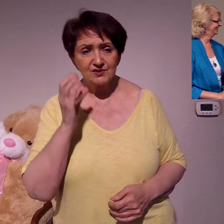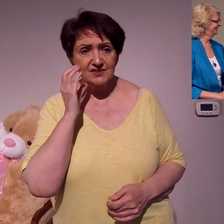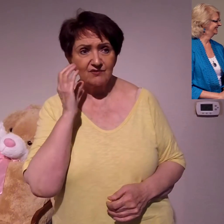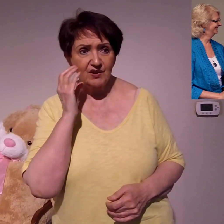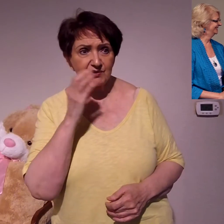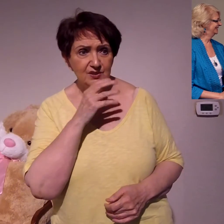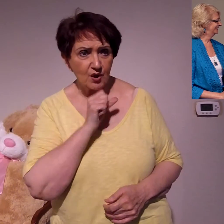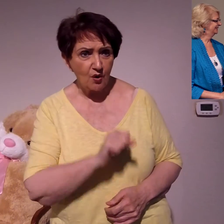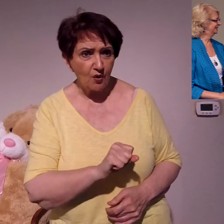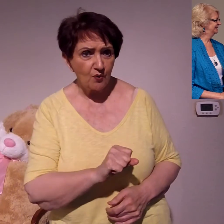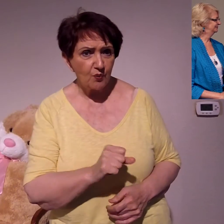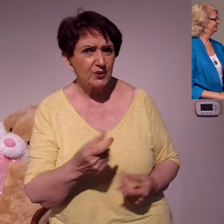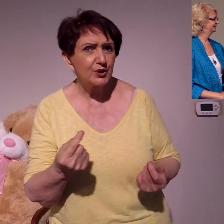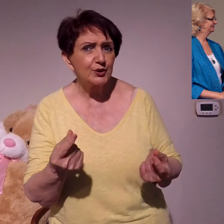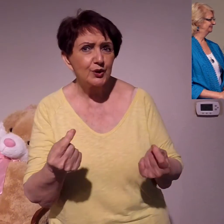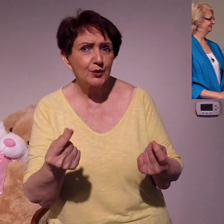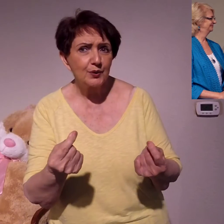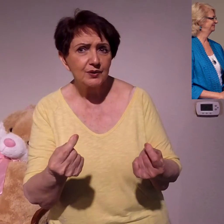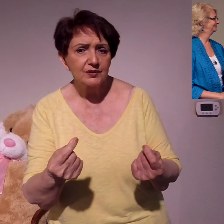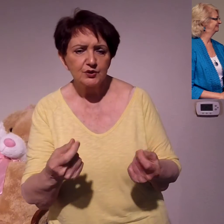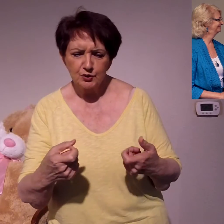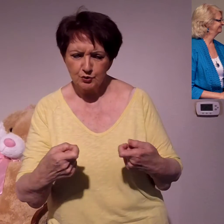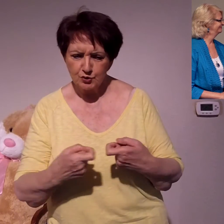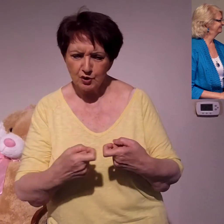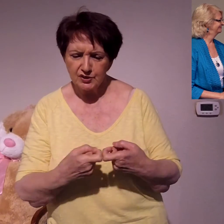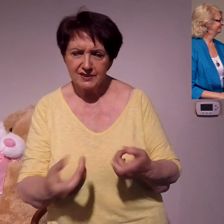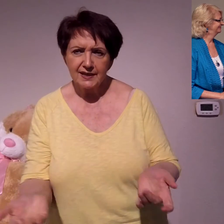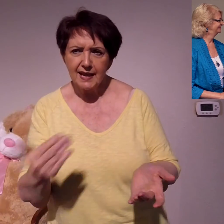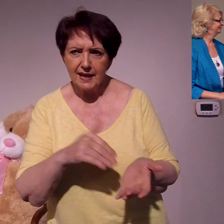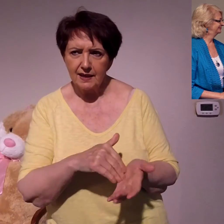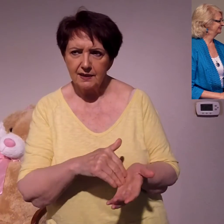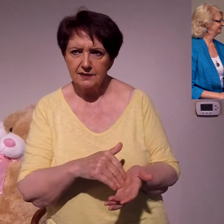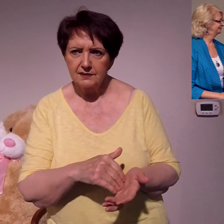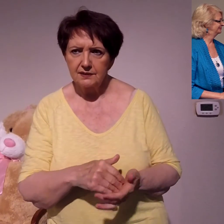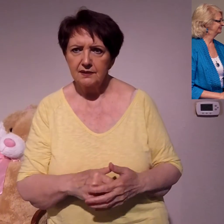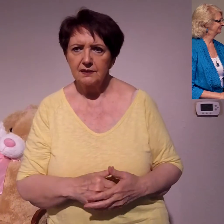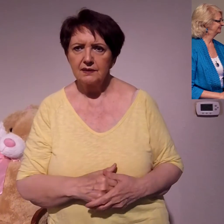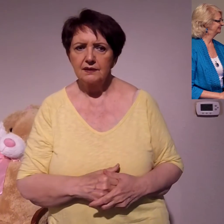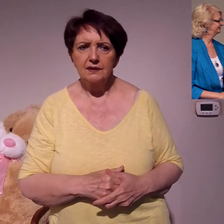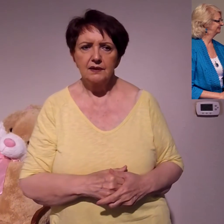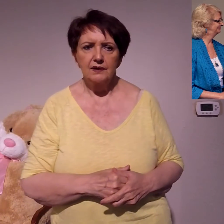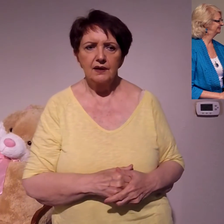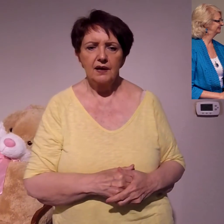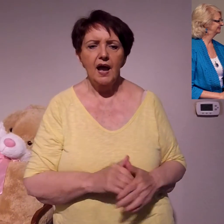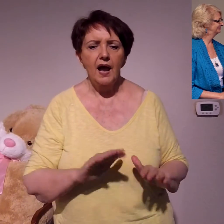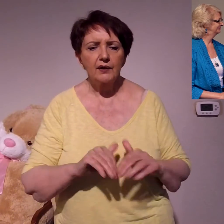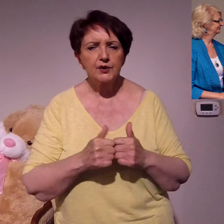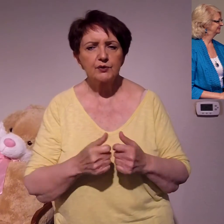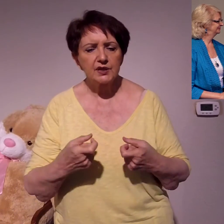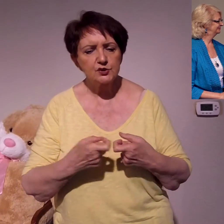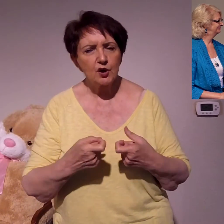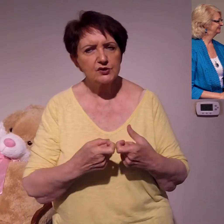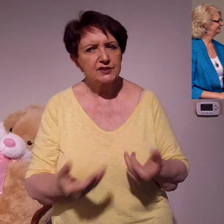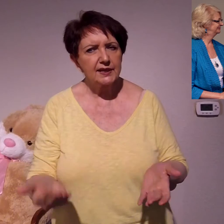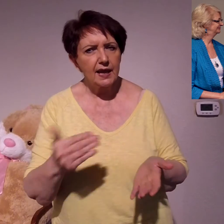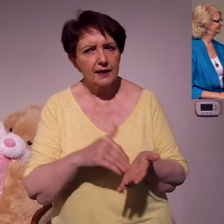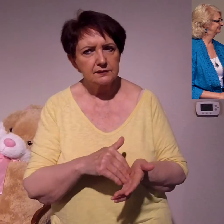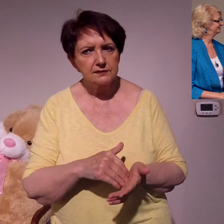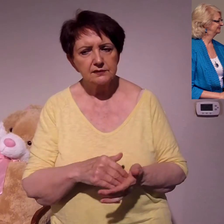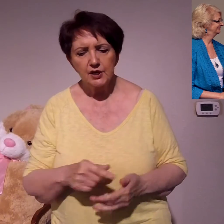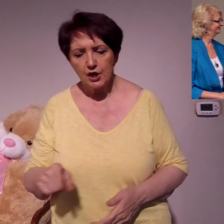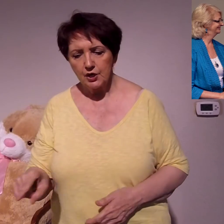that. Right? That's also not right. And so to allow the very things that then to become,